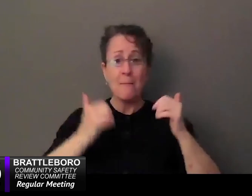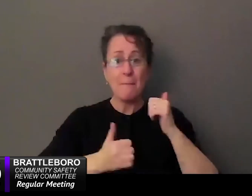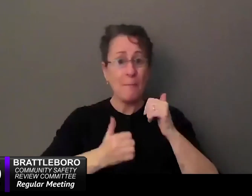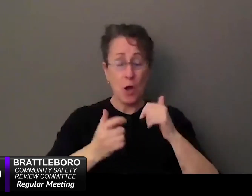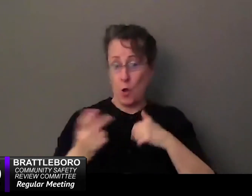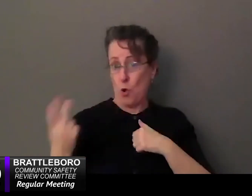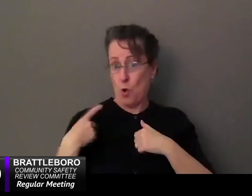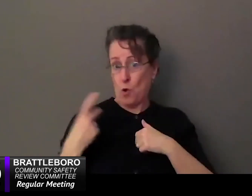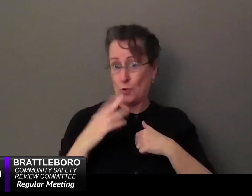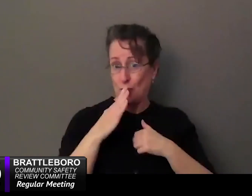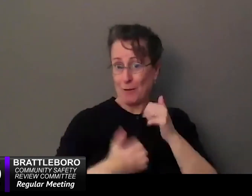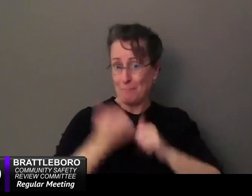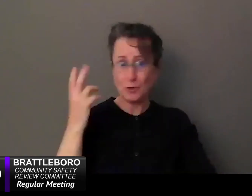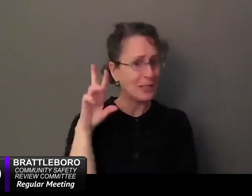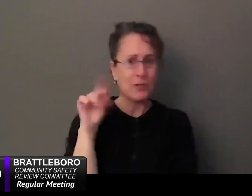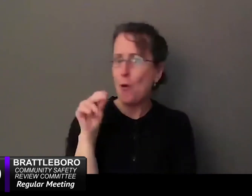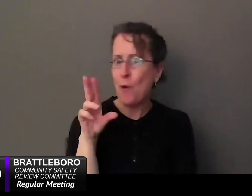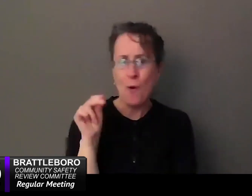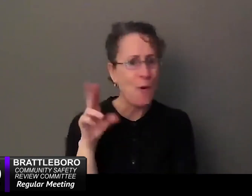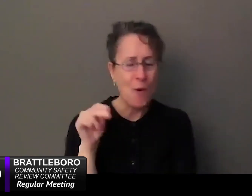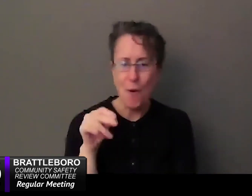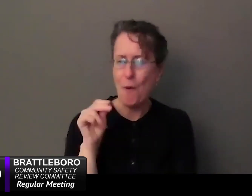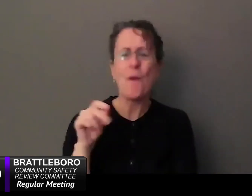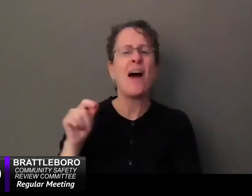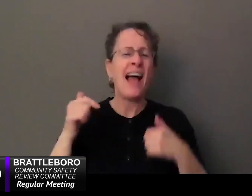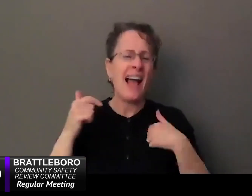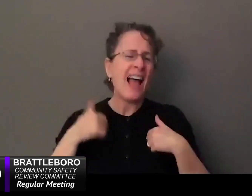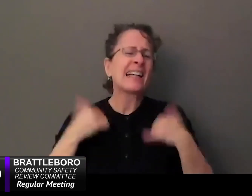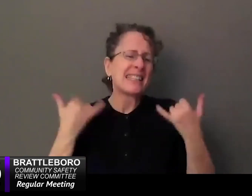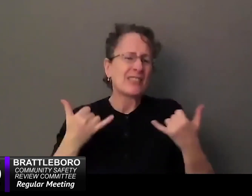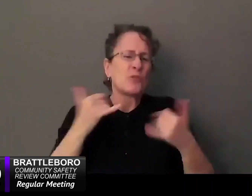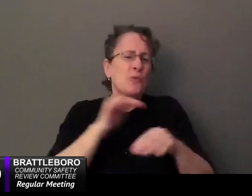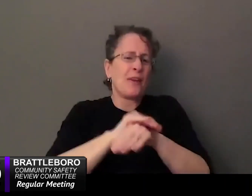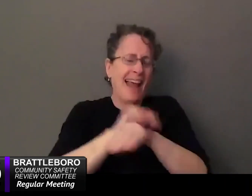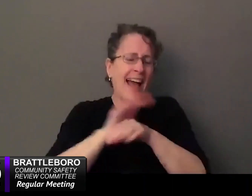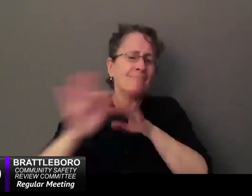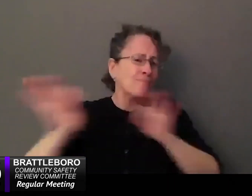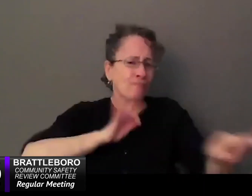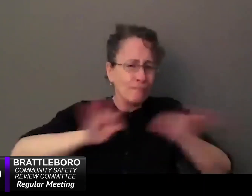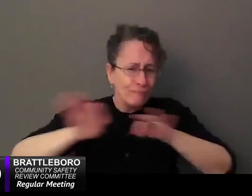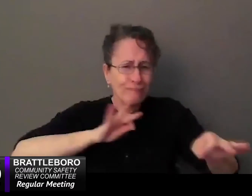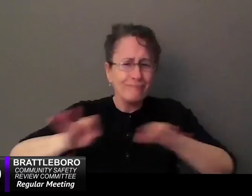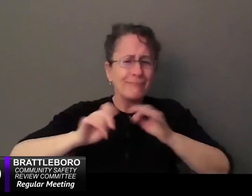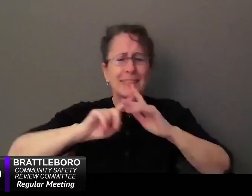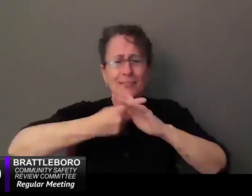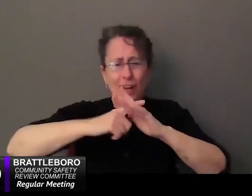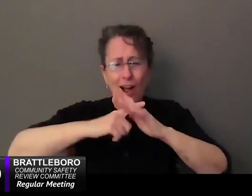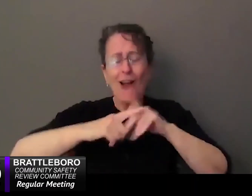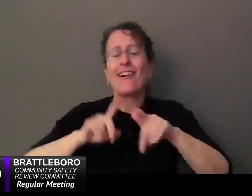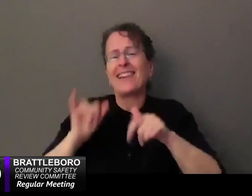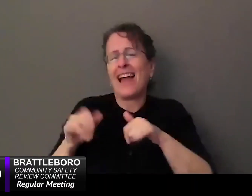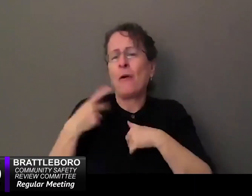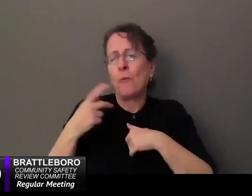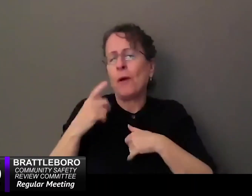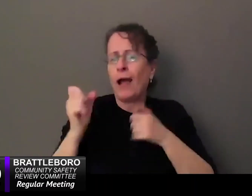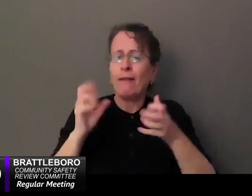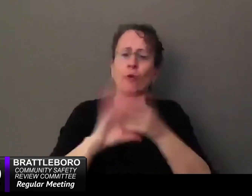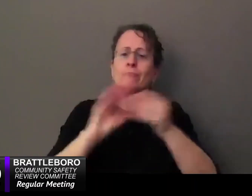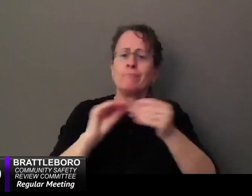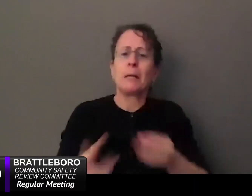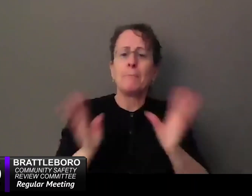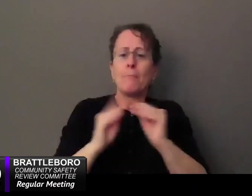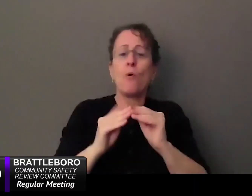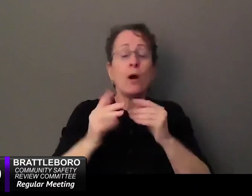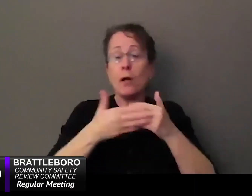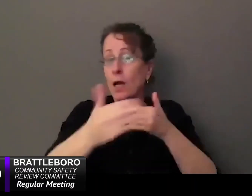the meetings, because this is going to be an orientation and grounding sort of focused meeting. And after that, I hope there's much less of me talking.